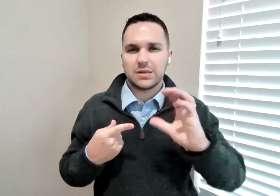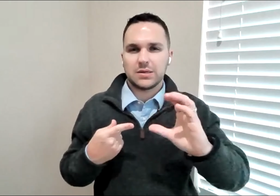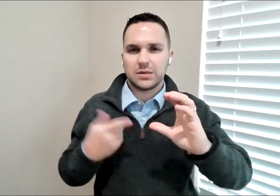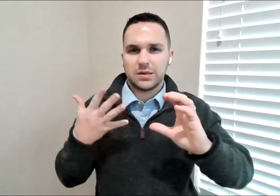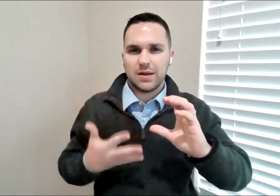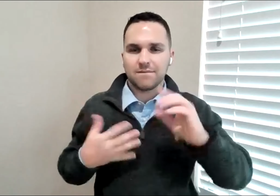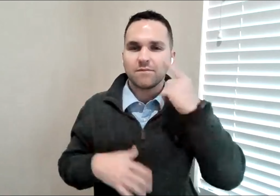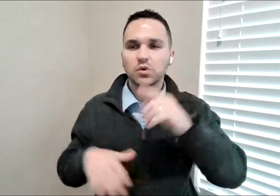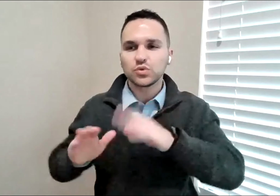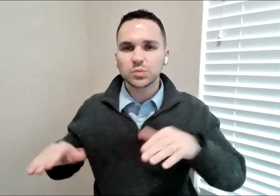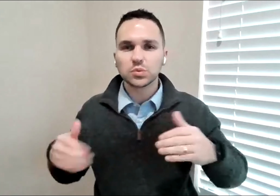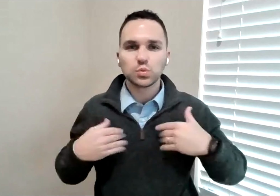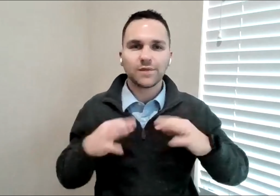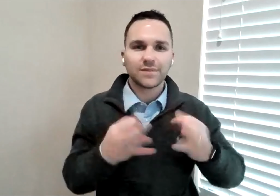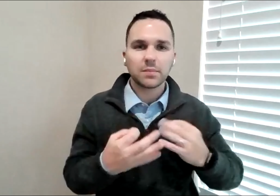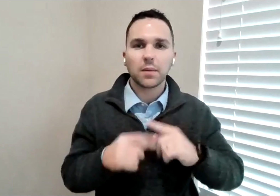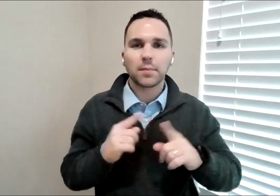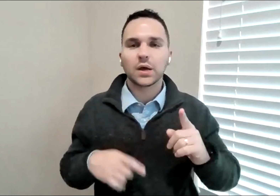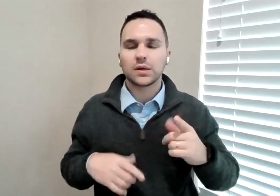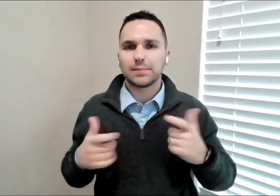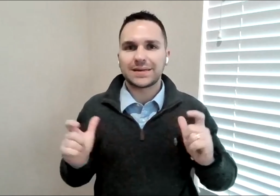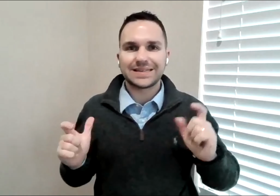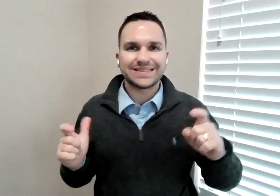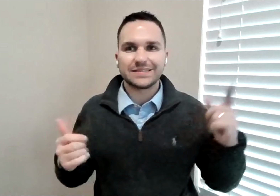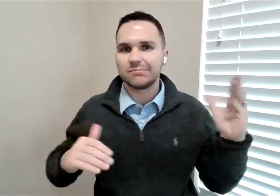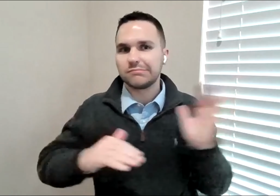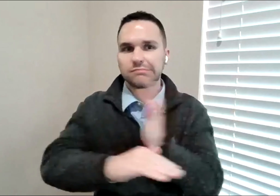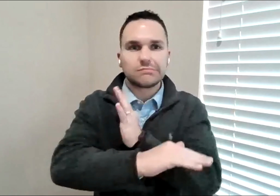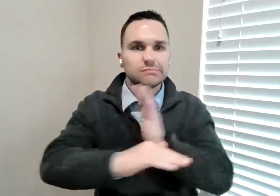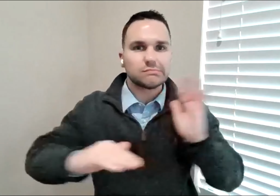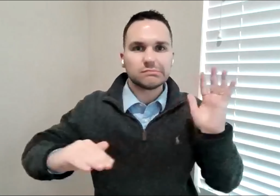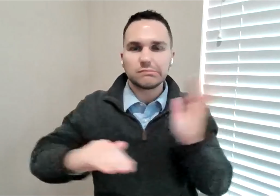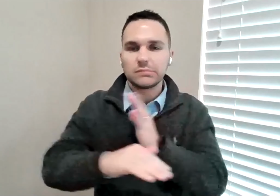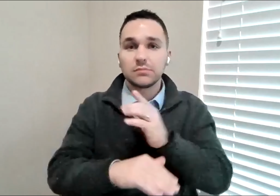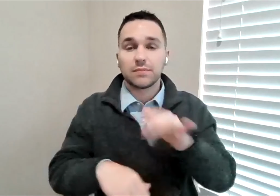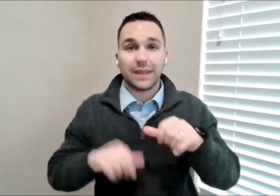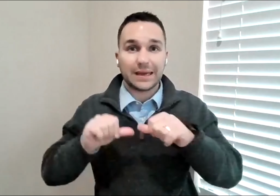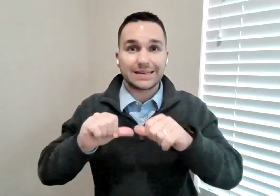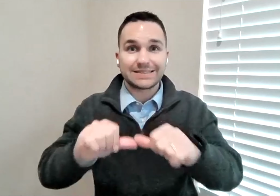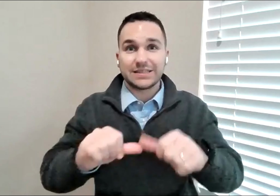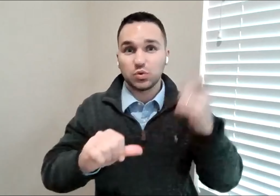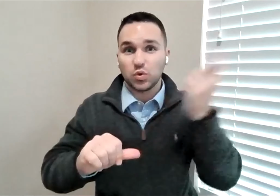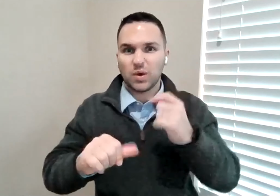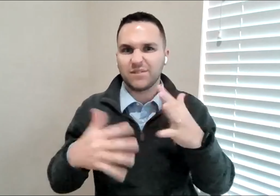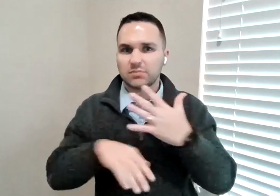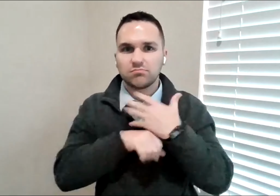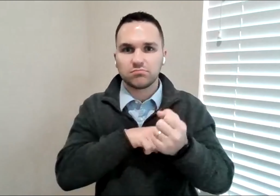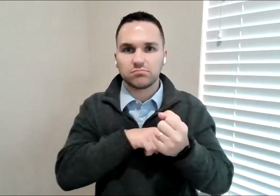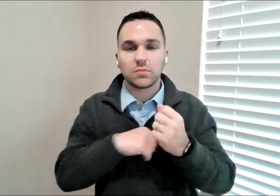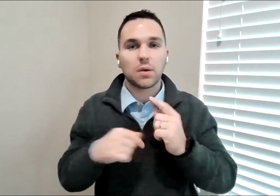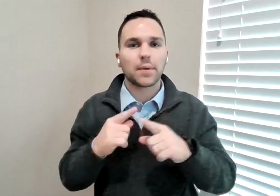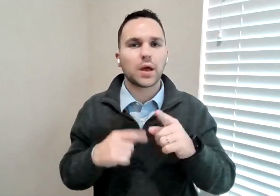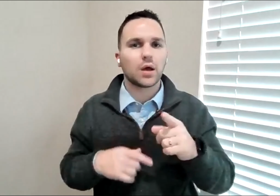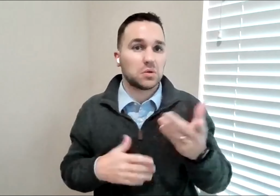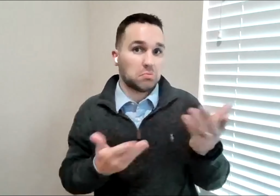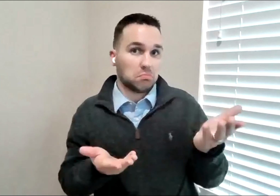but we know we have great needs across our continuum, and I believe those continuum grants are exhausted. But Stephen, let's give an update